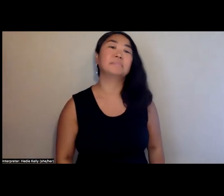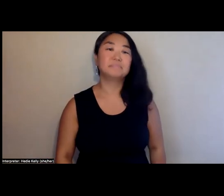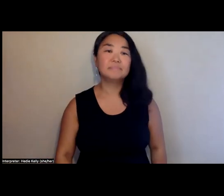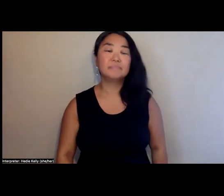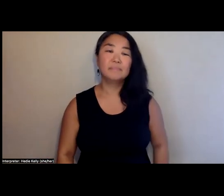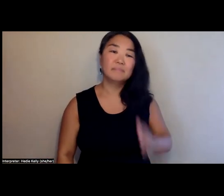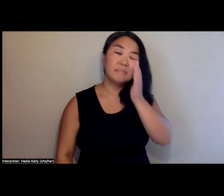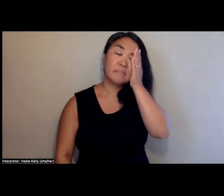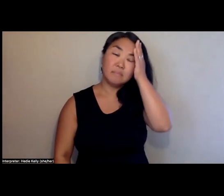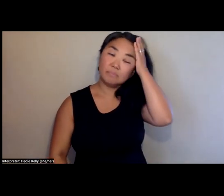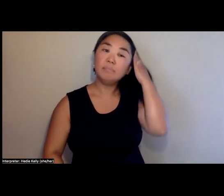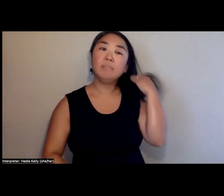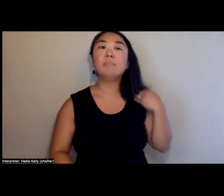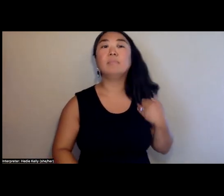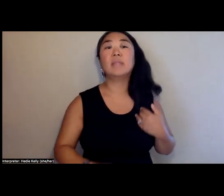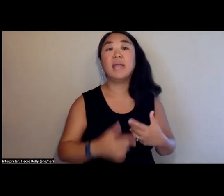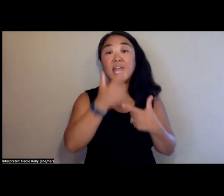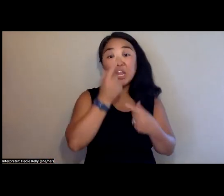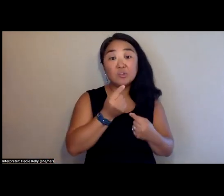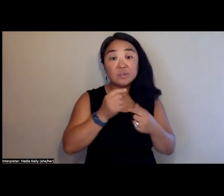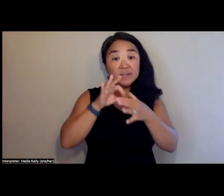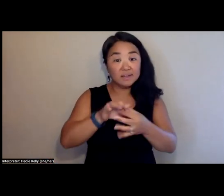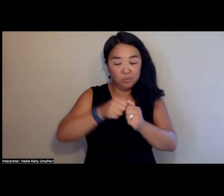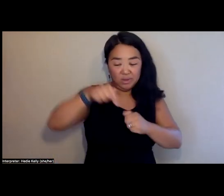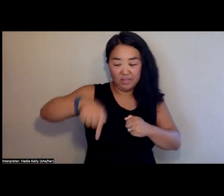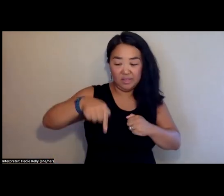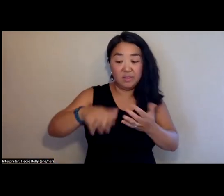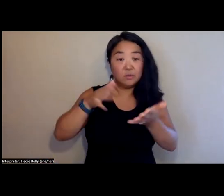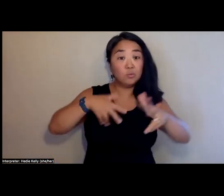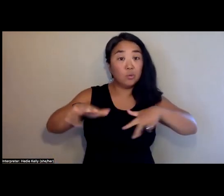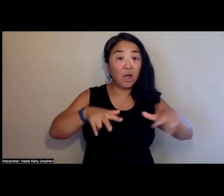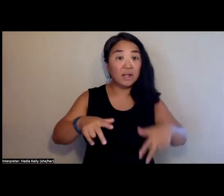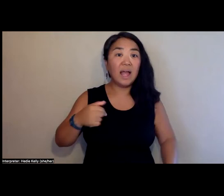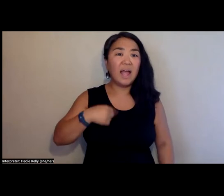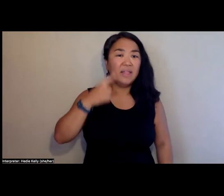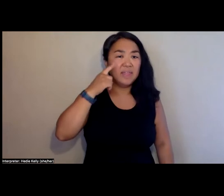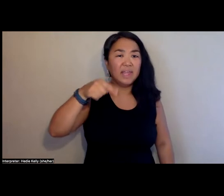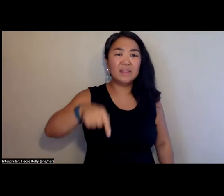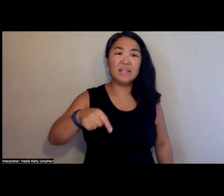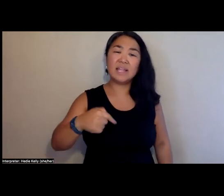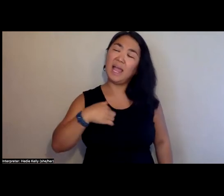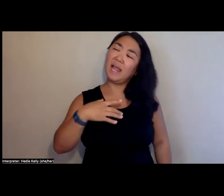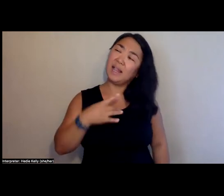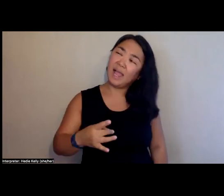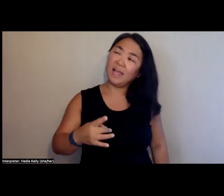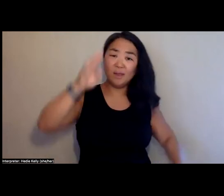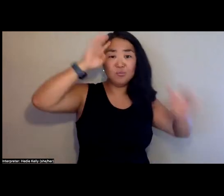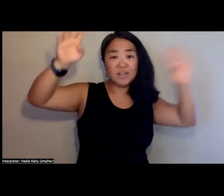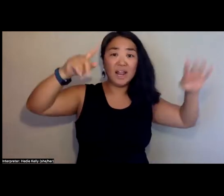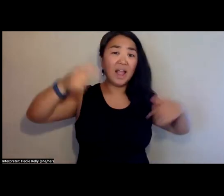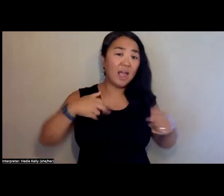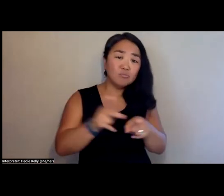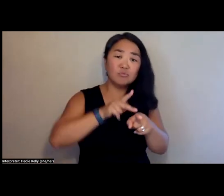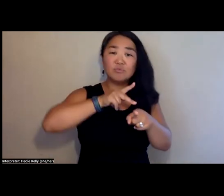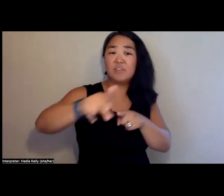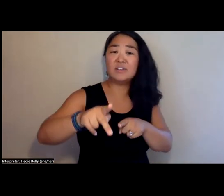The interesting thing about this walk, this is the, I like to pretend I'm professional and put together, but I'm